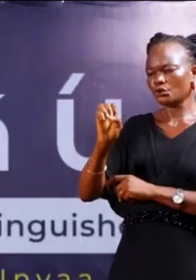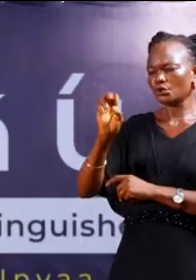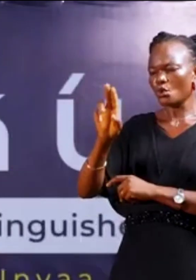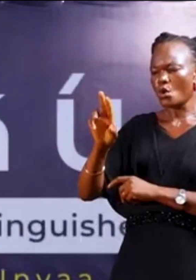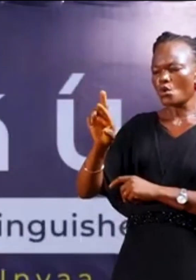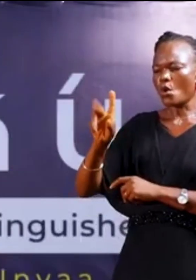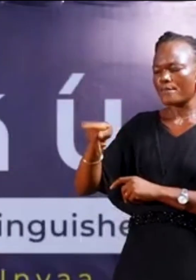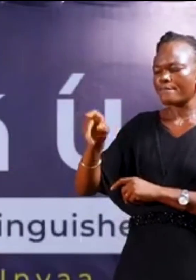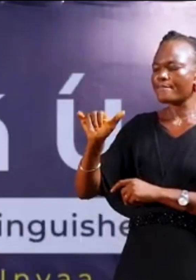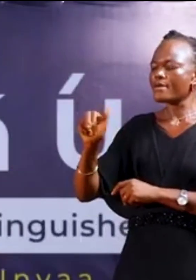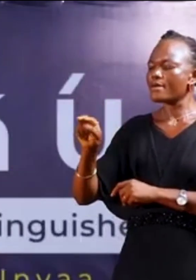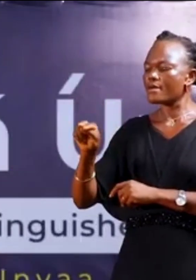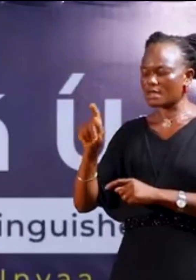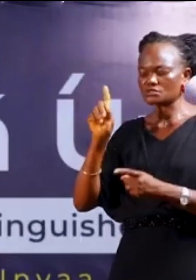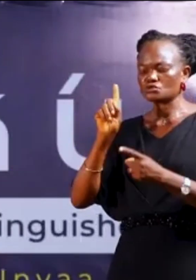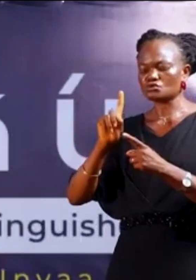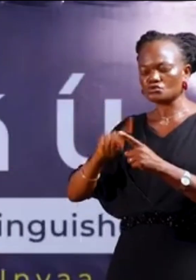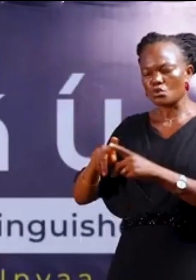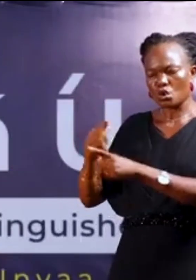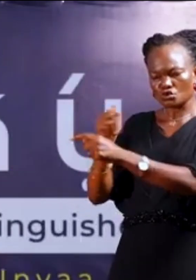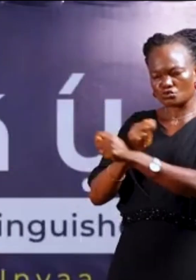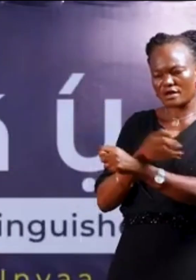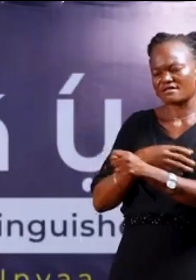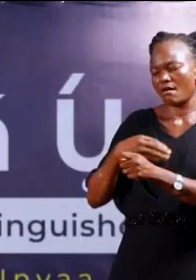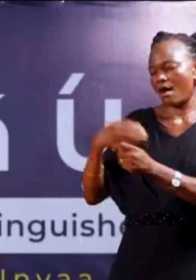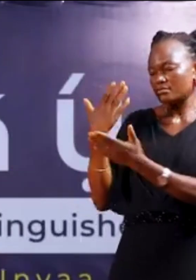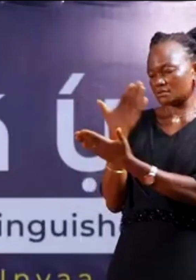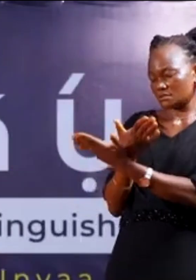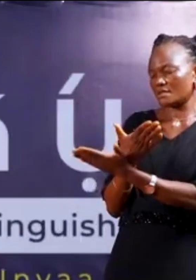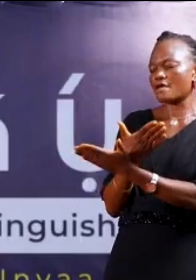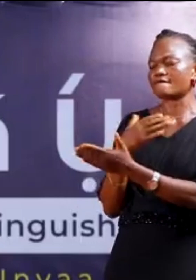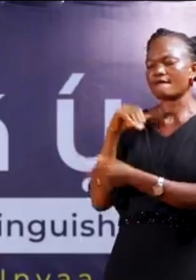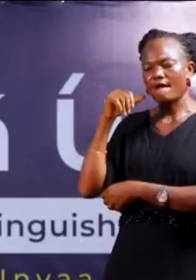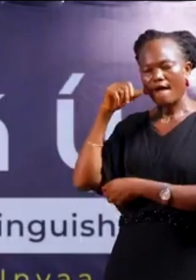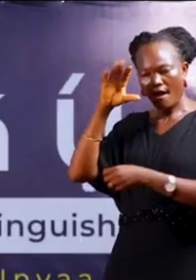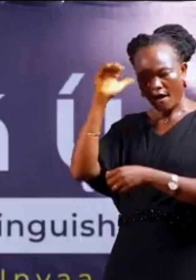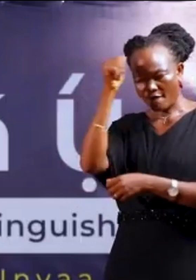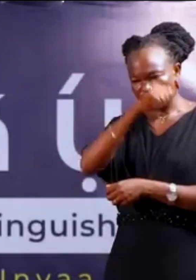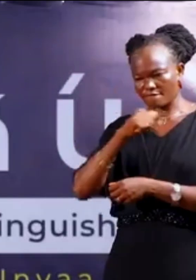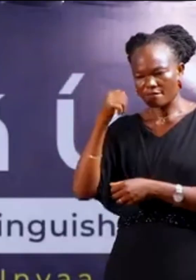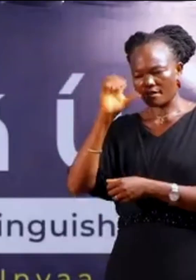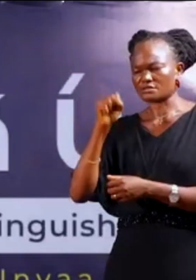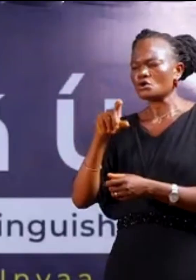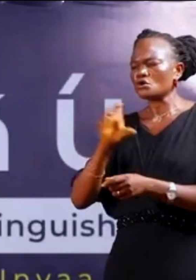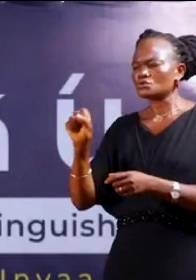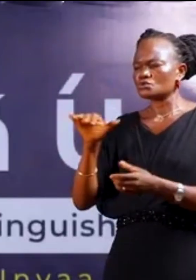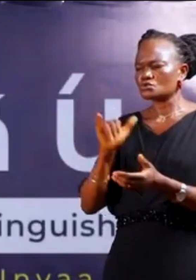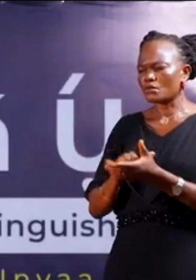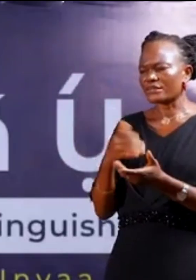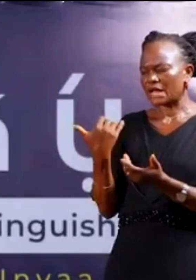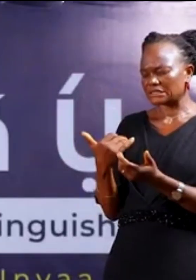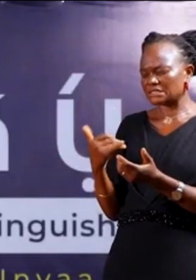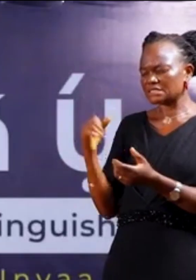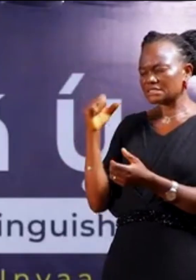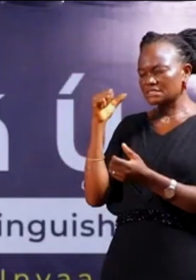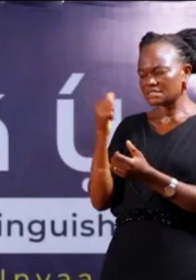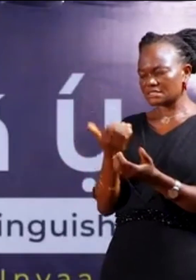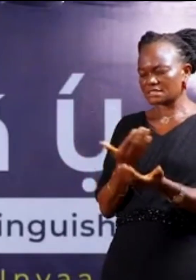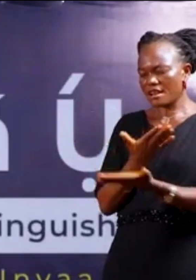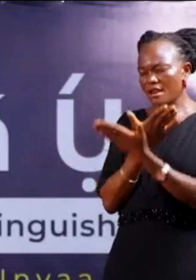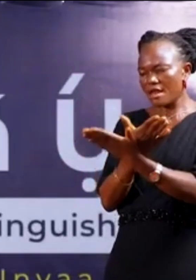to trade and enslave, Africans. So the Atlantic slave trade